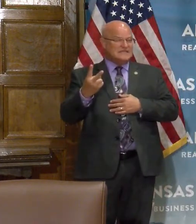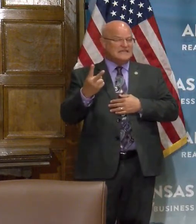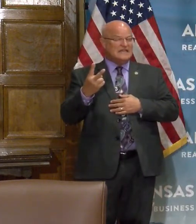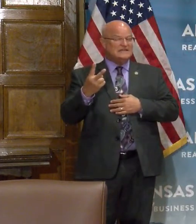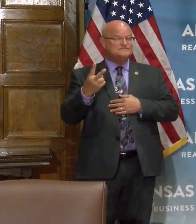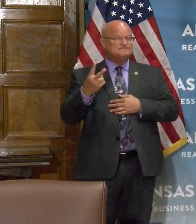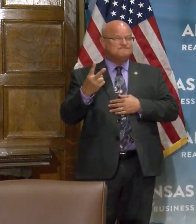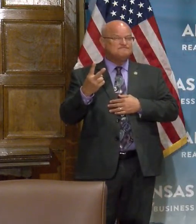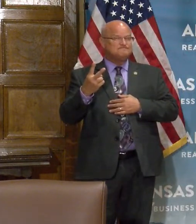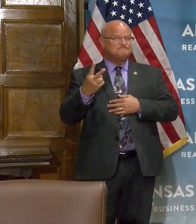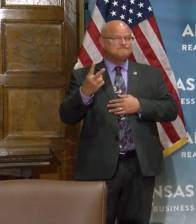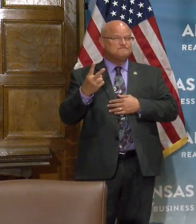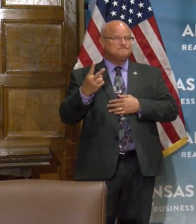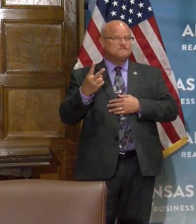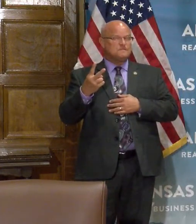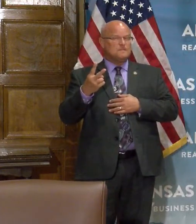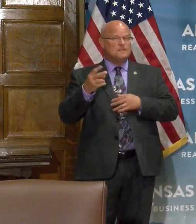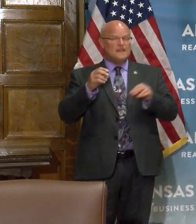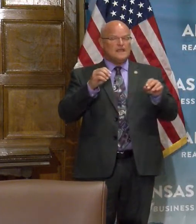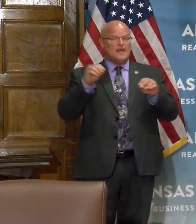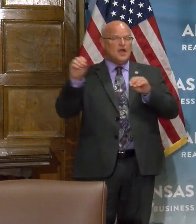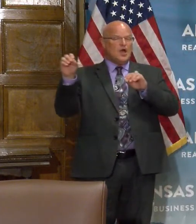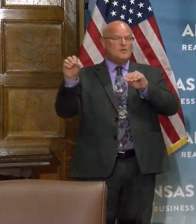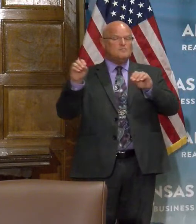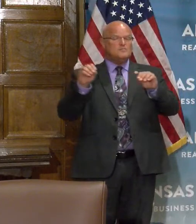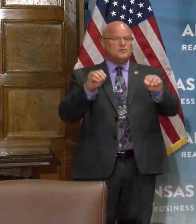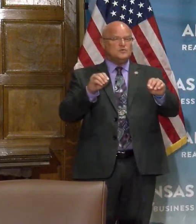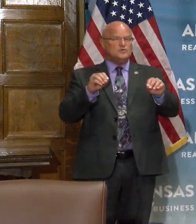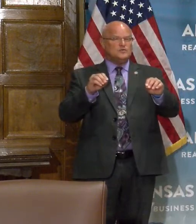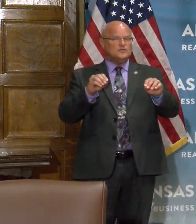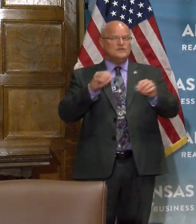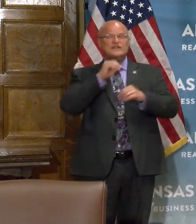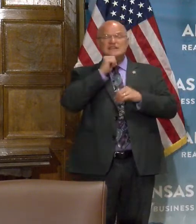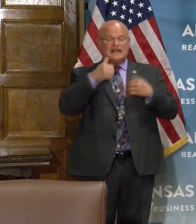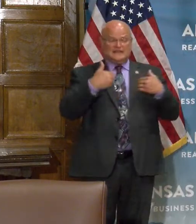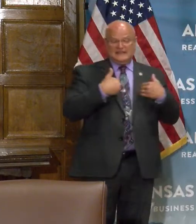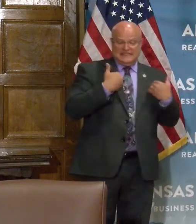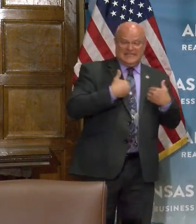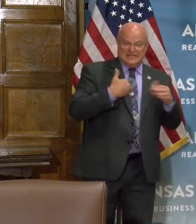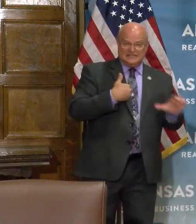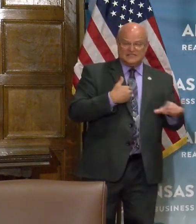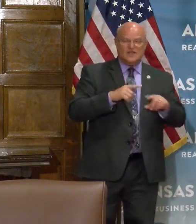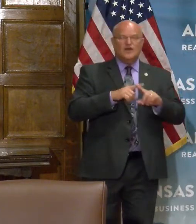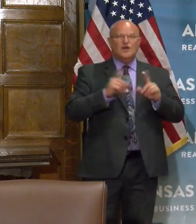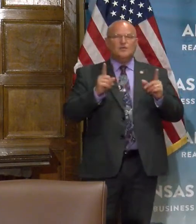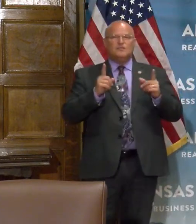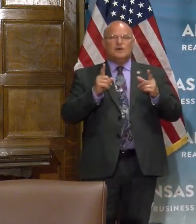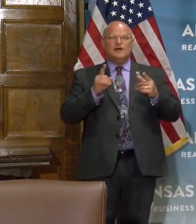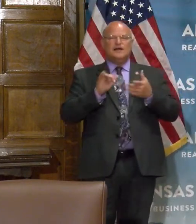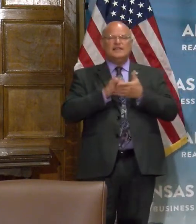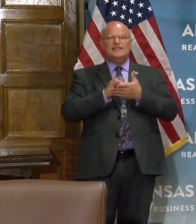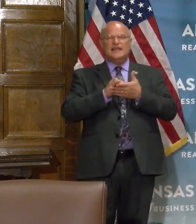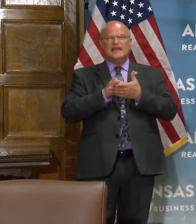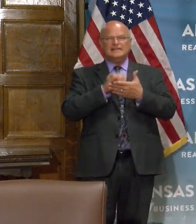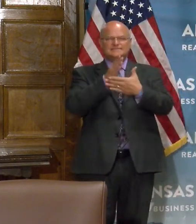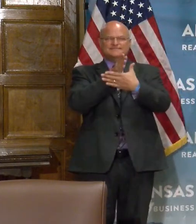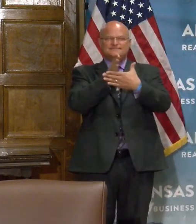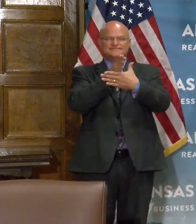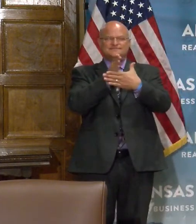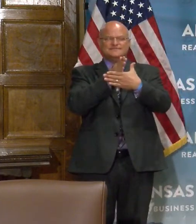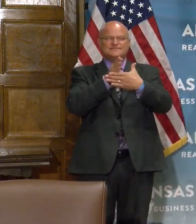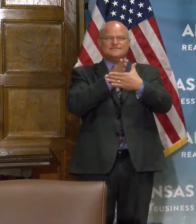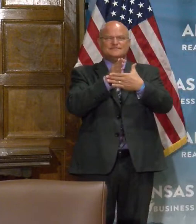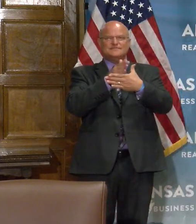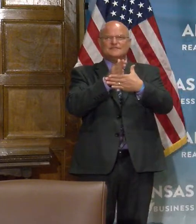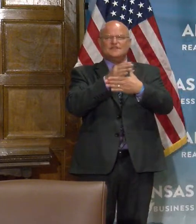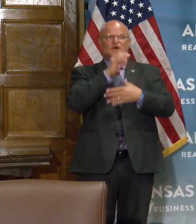a move towards not the youngest age group, but that sort of the